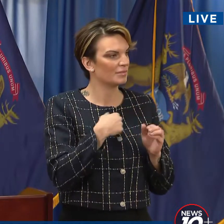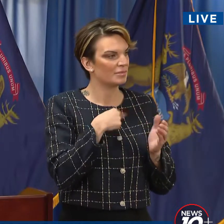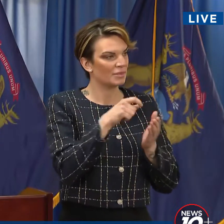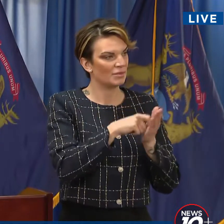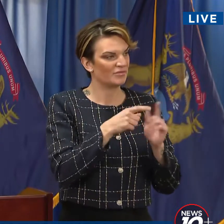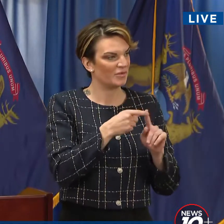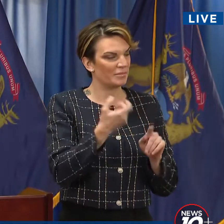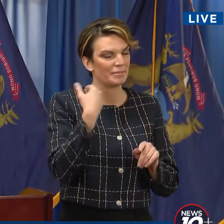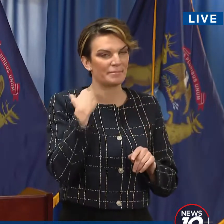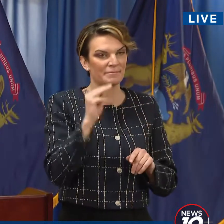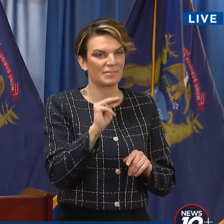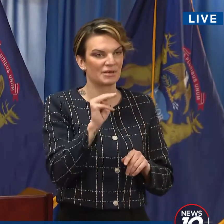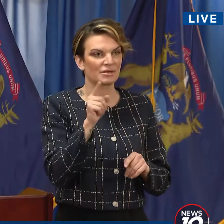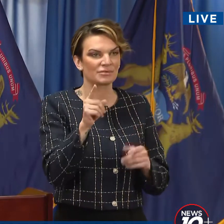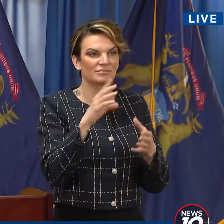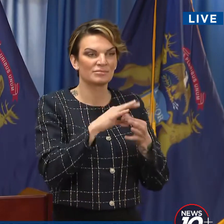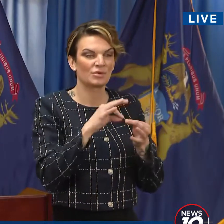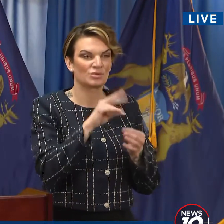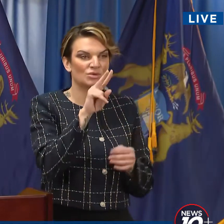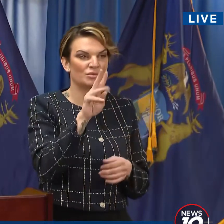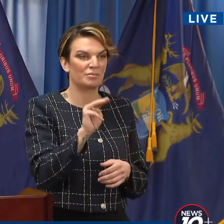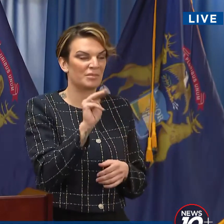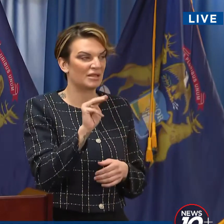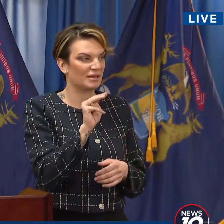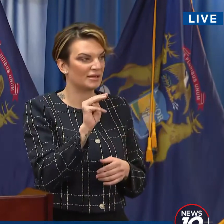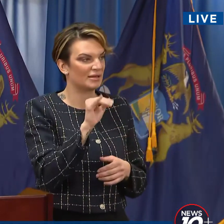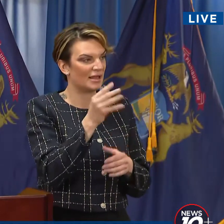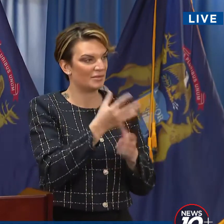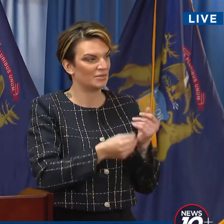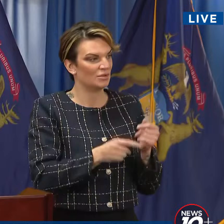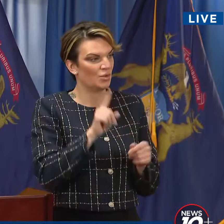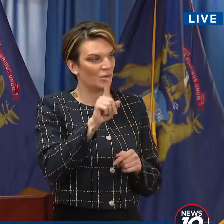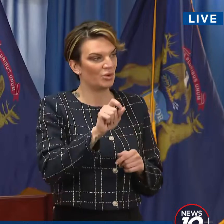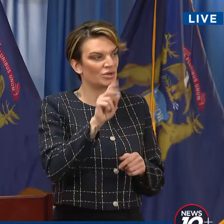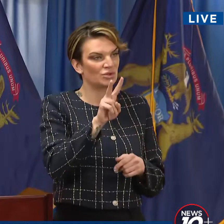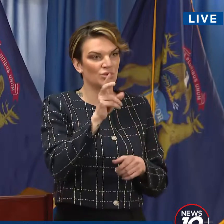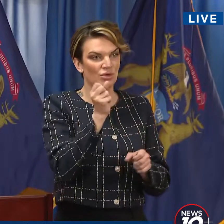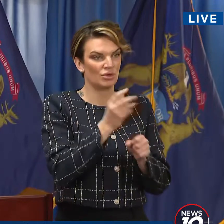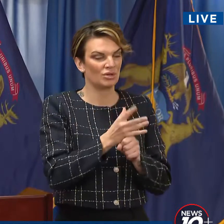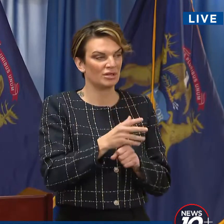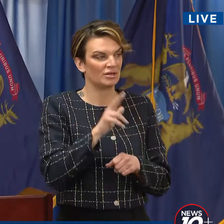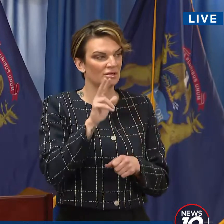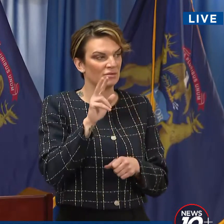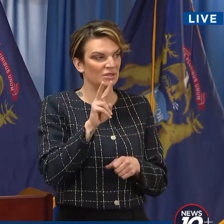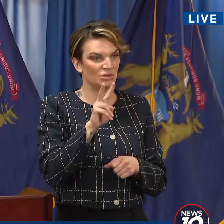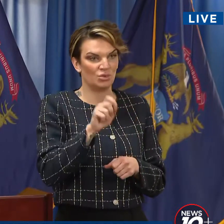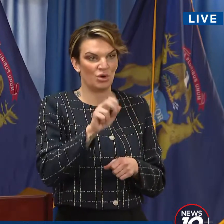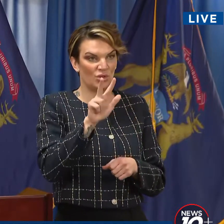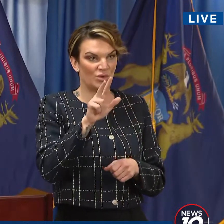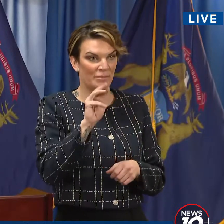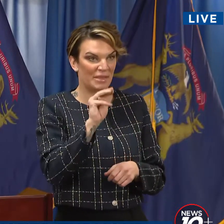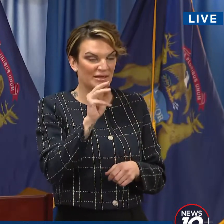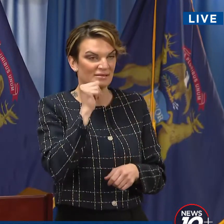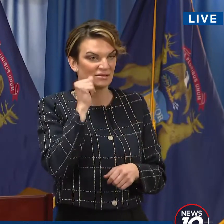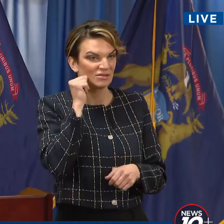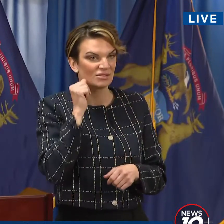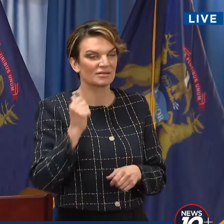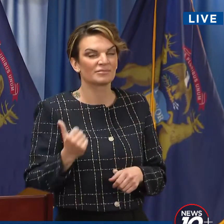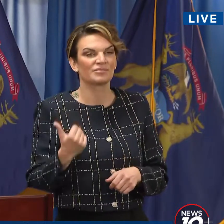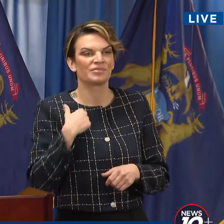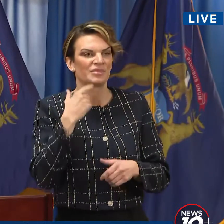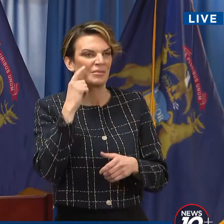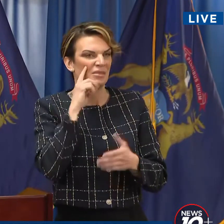from Monday when you spoke, 2 million absentee, 1.2 million early. So does that leave 2.3 million yesterday? We got to up about, I